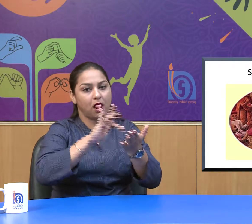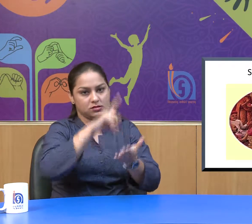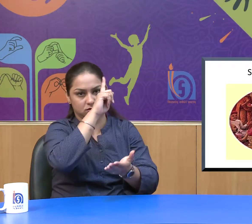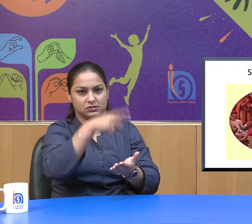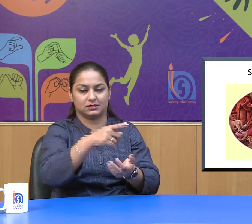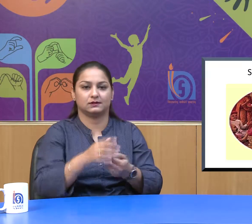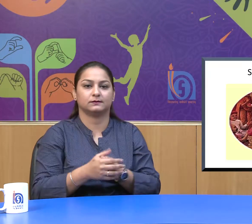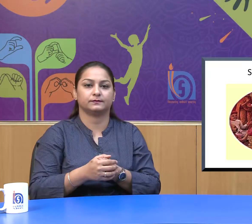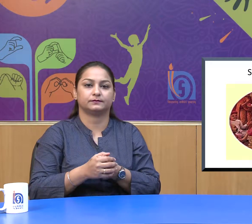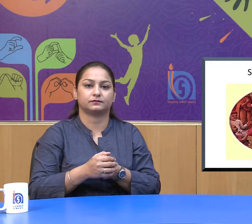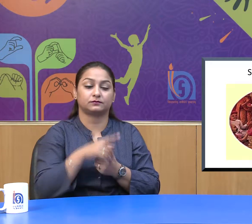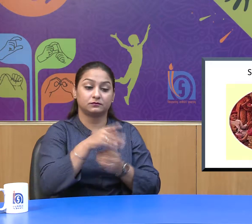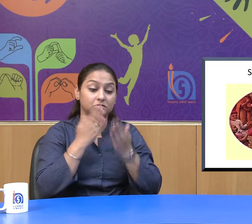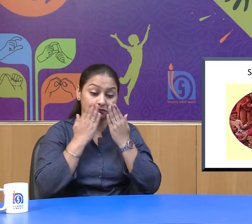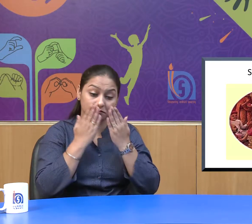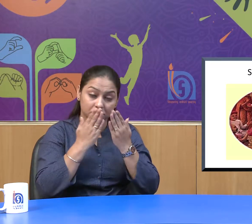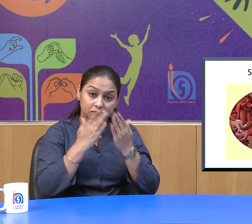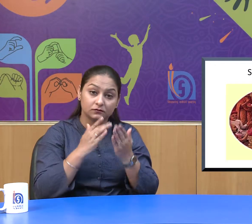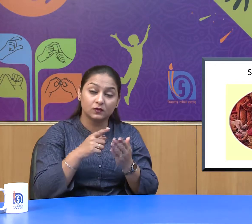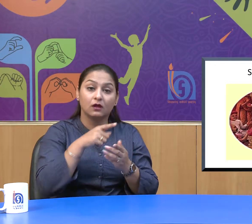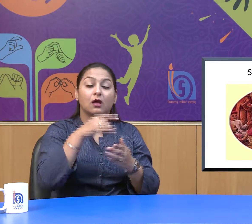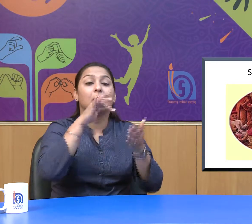and educated at Varanasi.